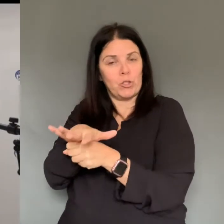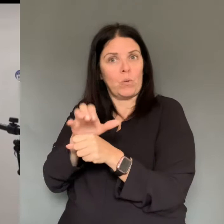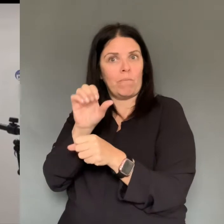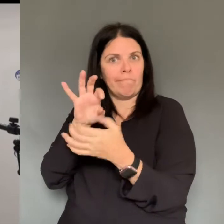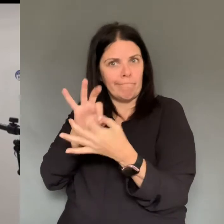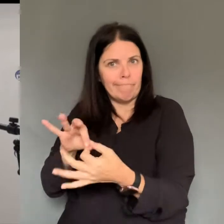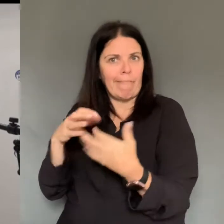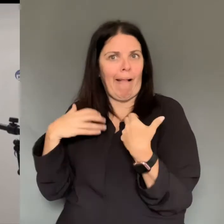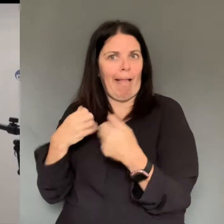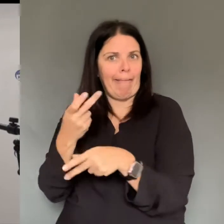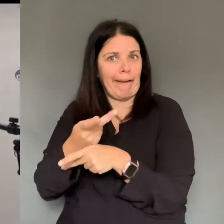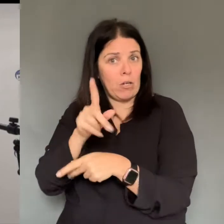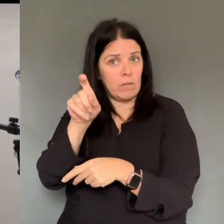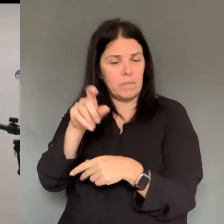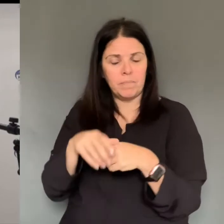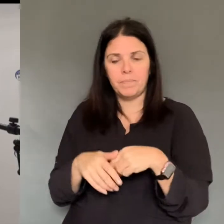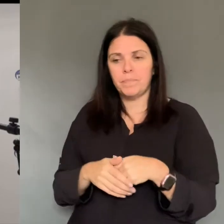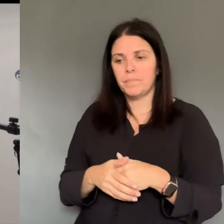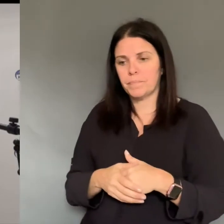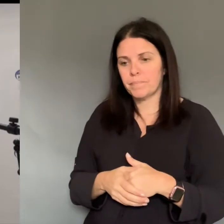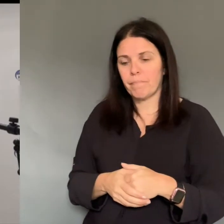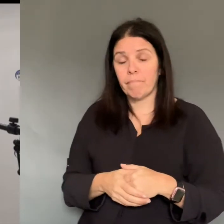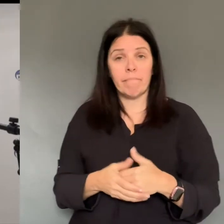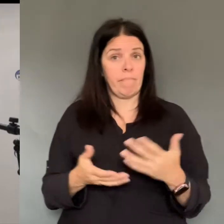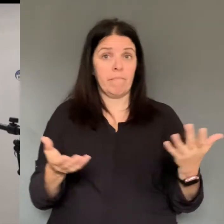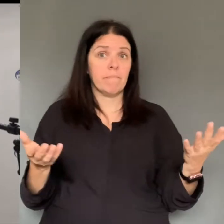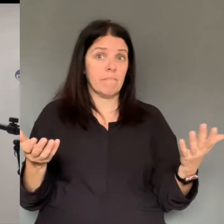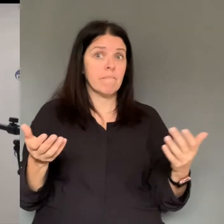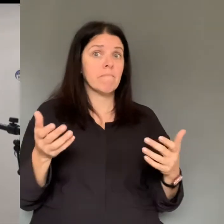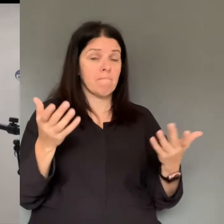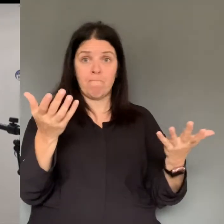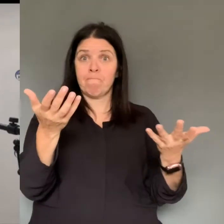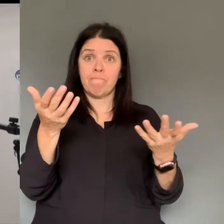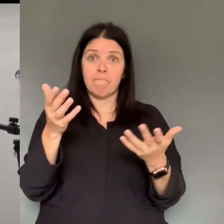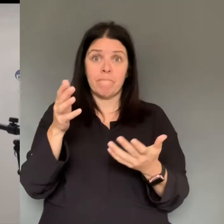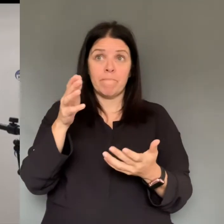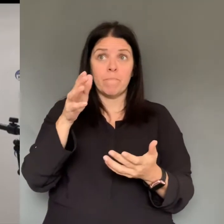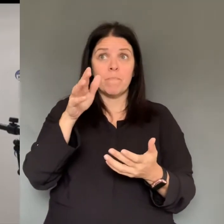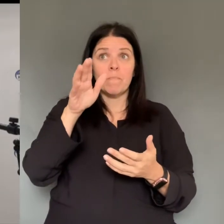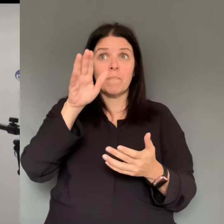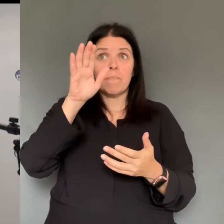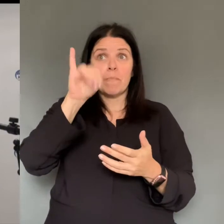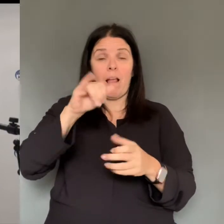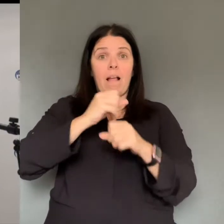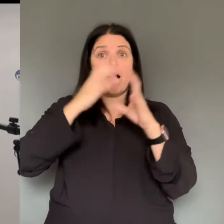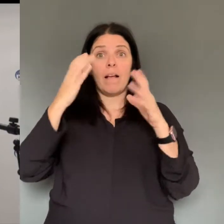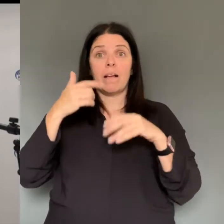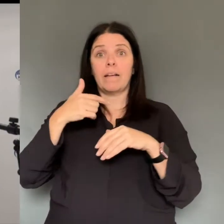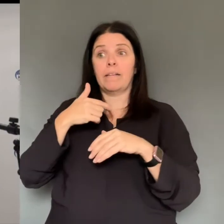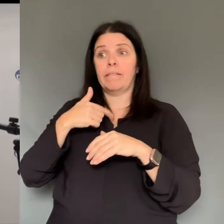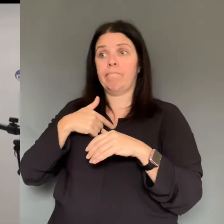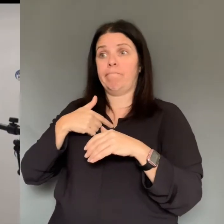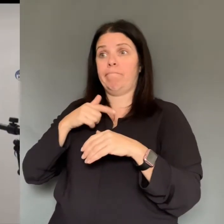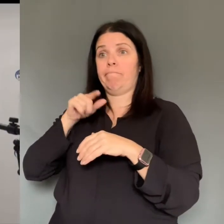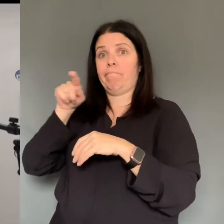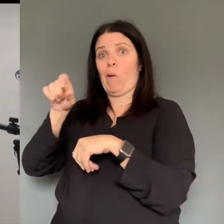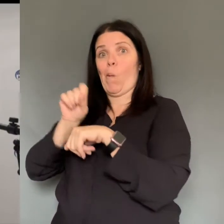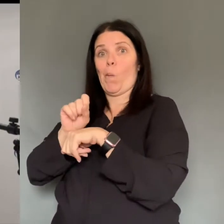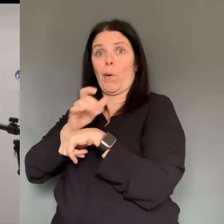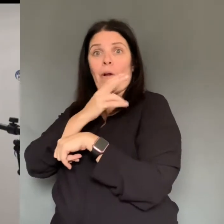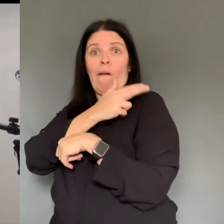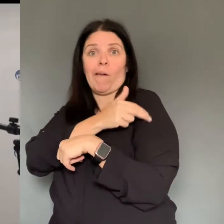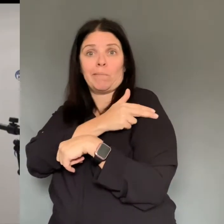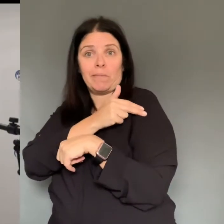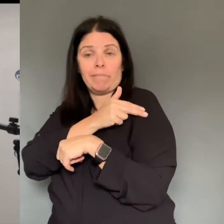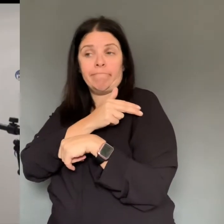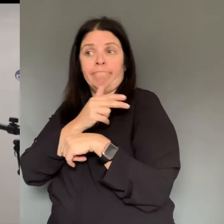commonalities. Whatever is impacting them, it's also impacting us. So I think we should be treating our workers exactly the same way as much as possible,